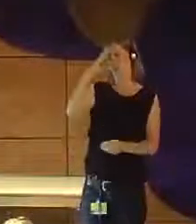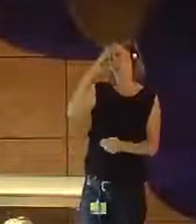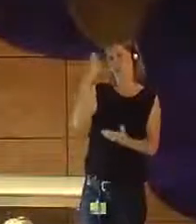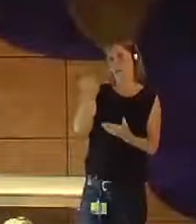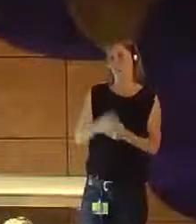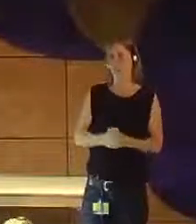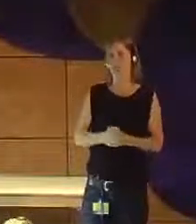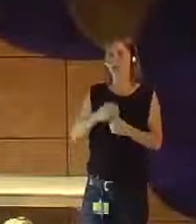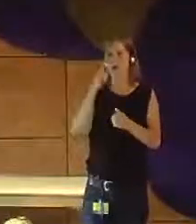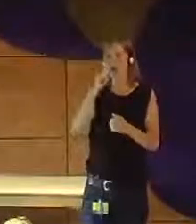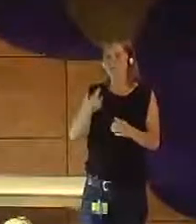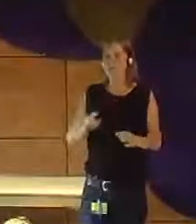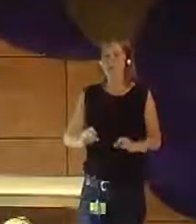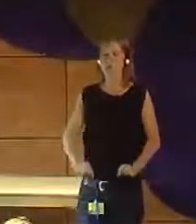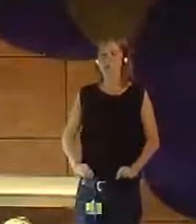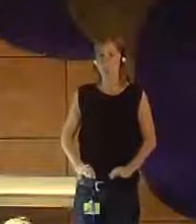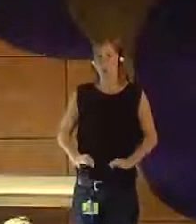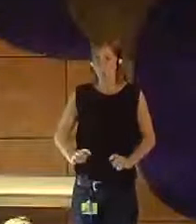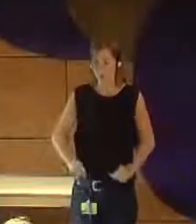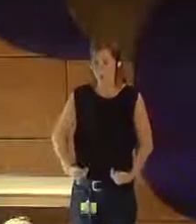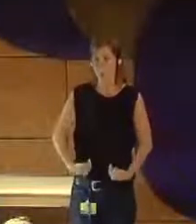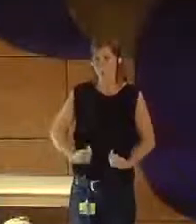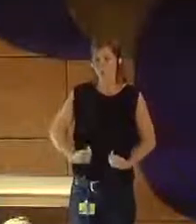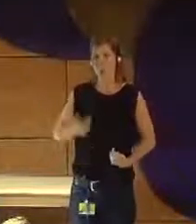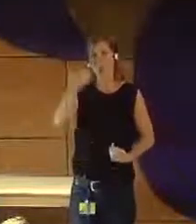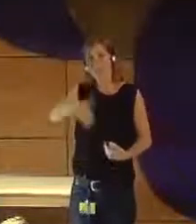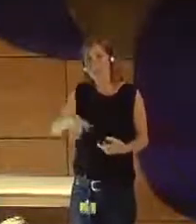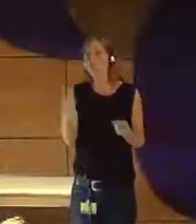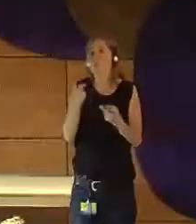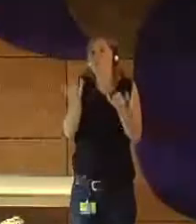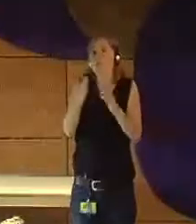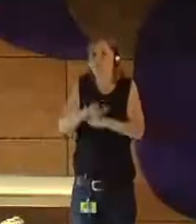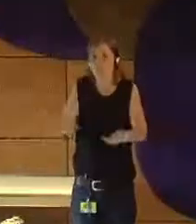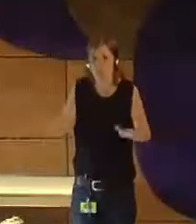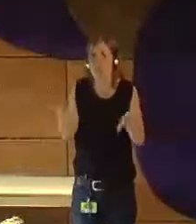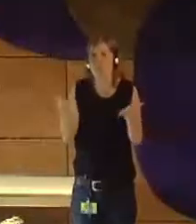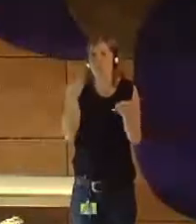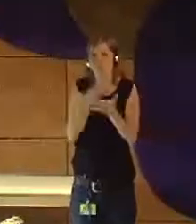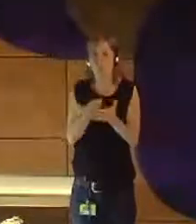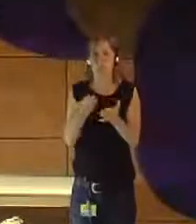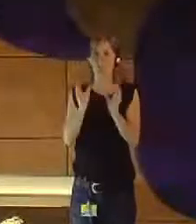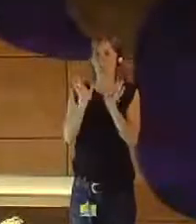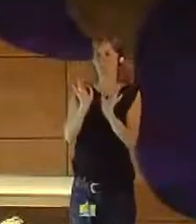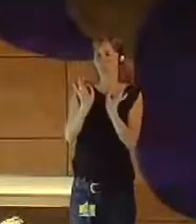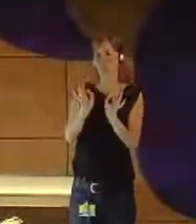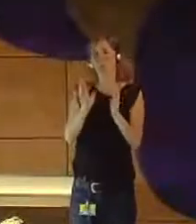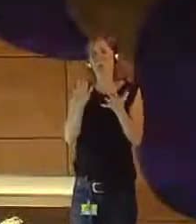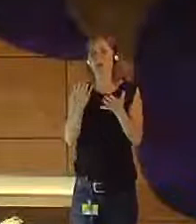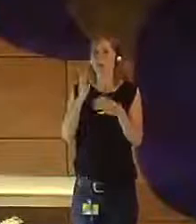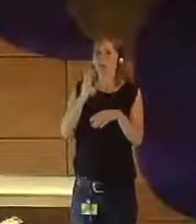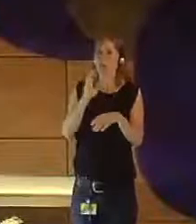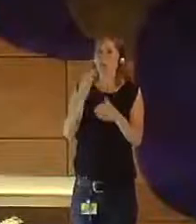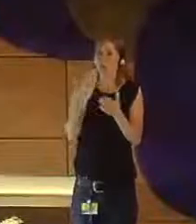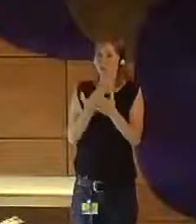they look like they're functioning normal, to get the best outcome. But it is quite intensive. If you were looking